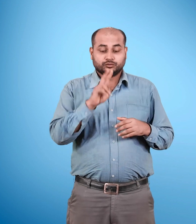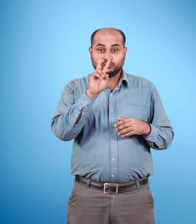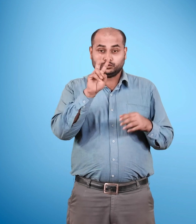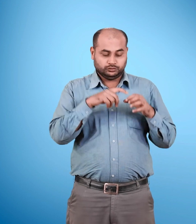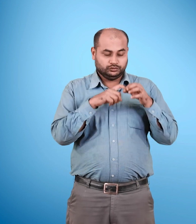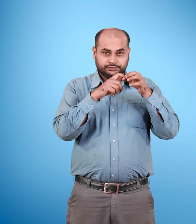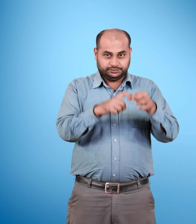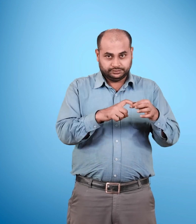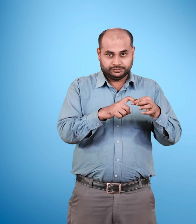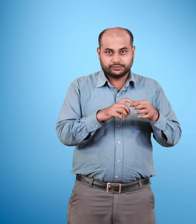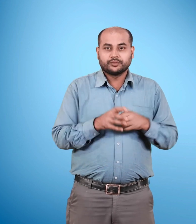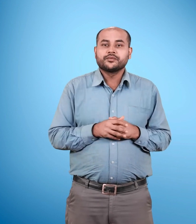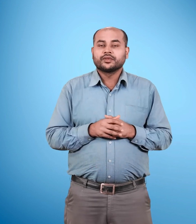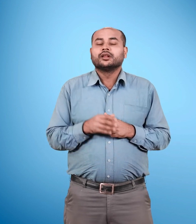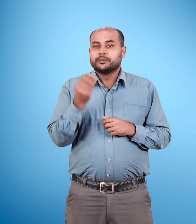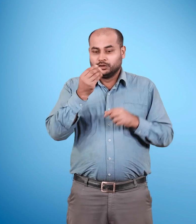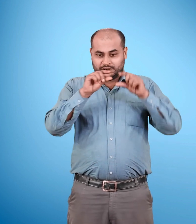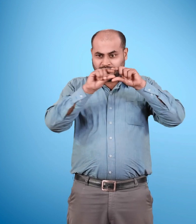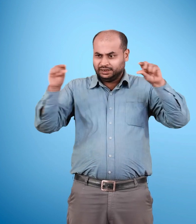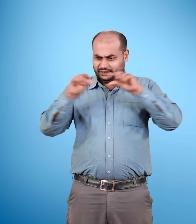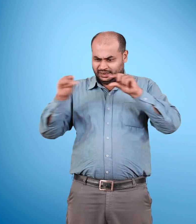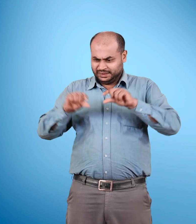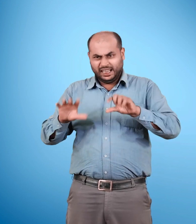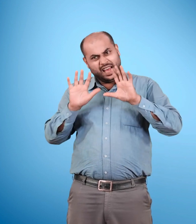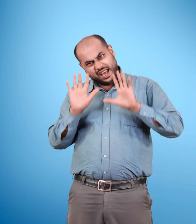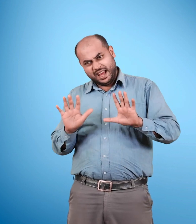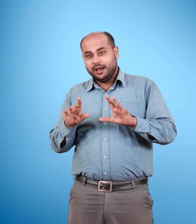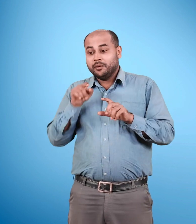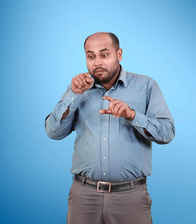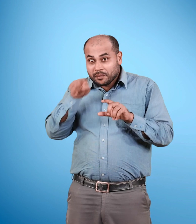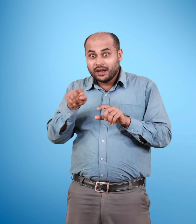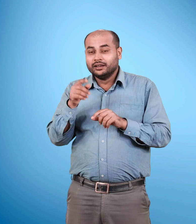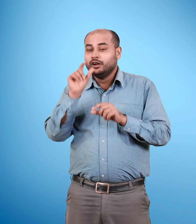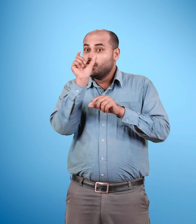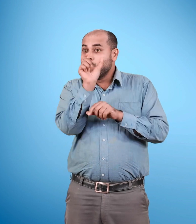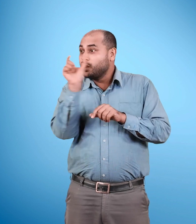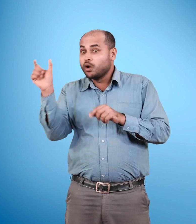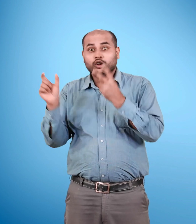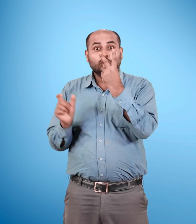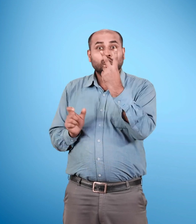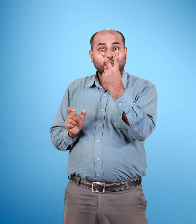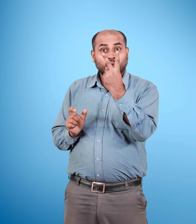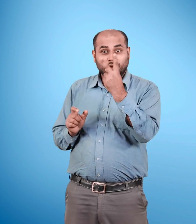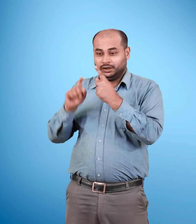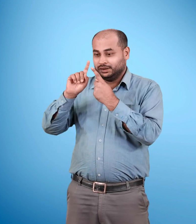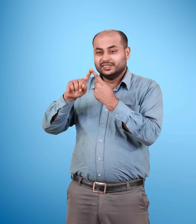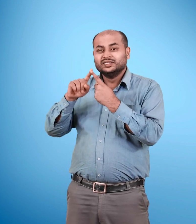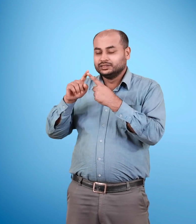2. Here are some sentences given. State whether these are due to